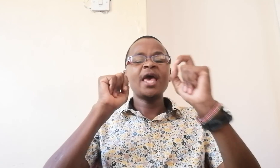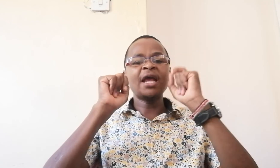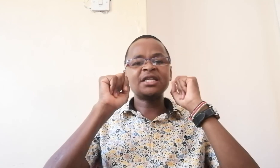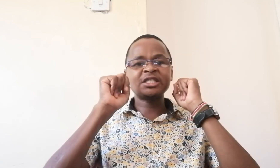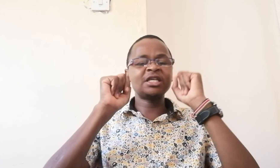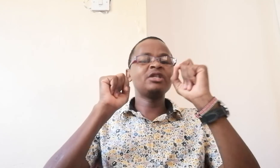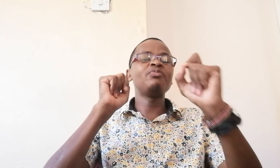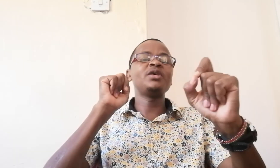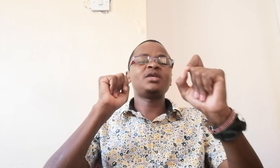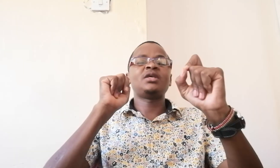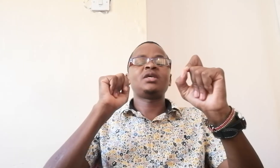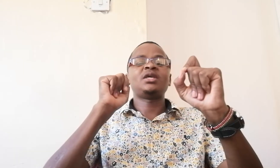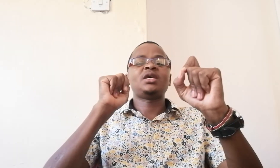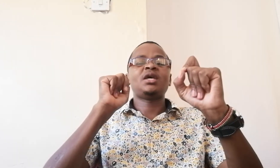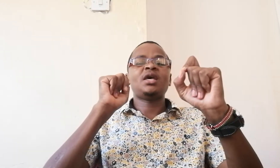and send me.